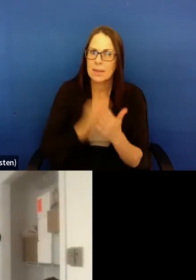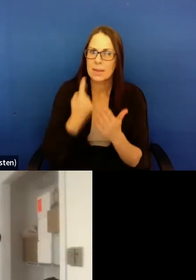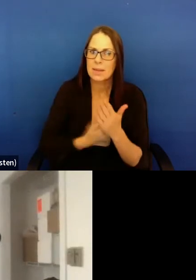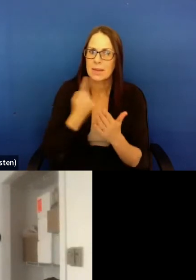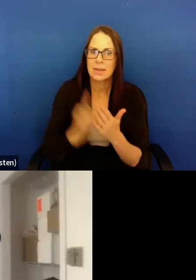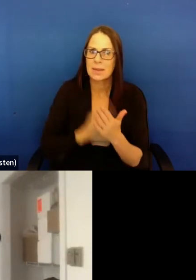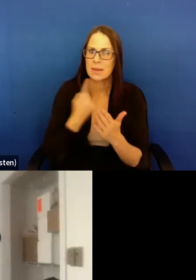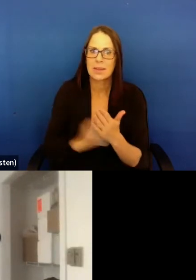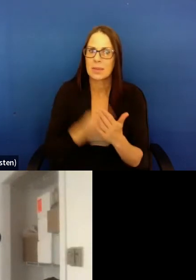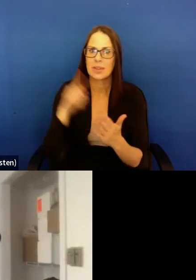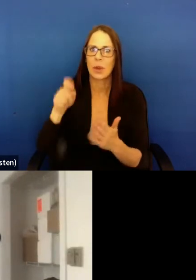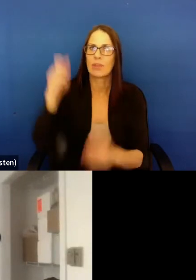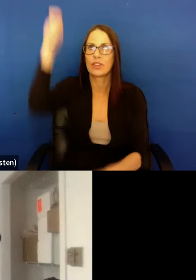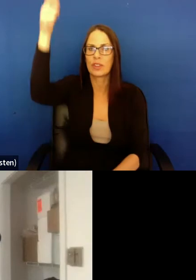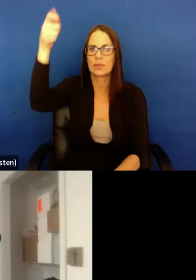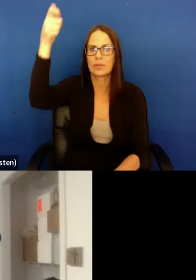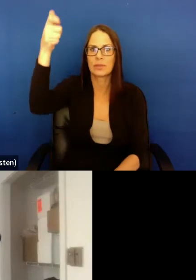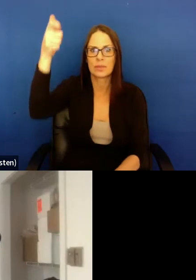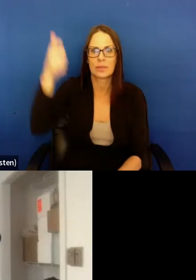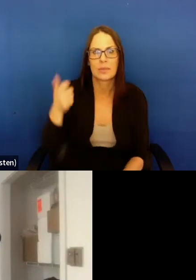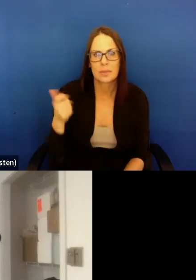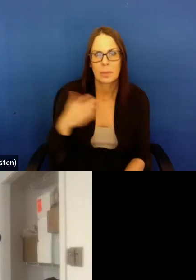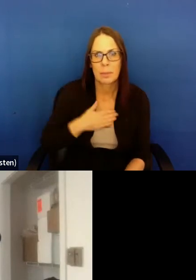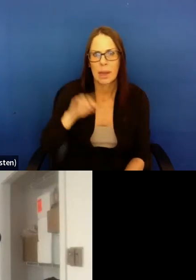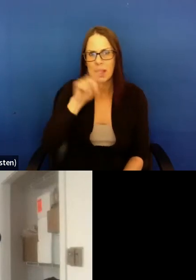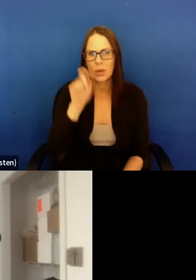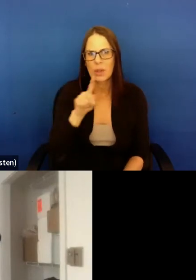is a switch. And so what my question is do